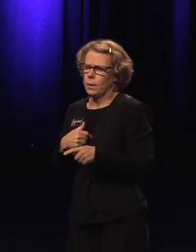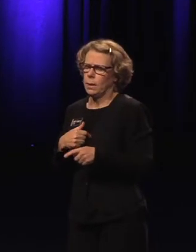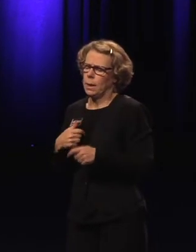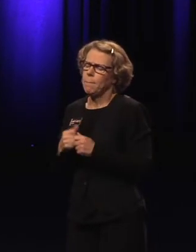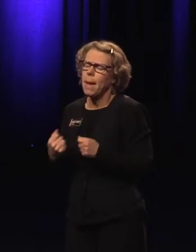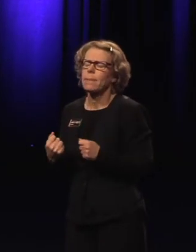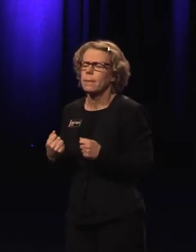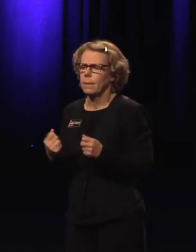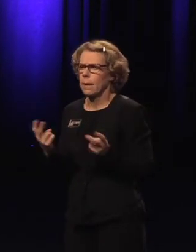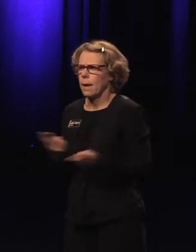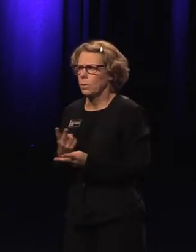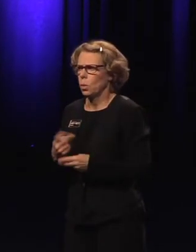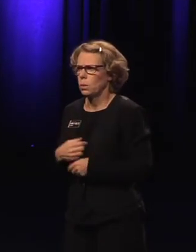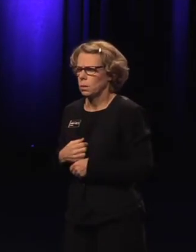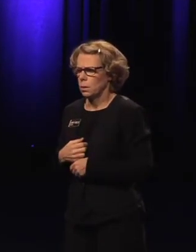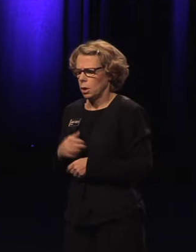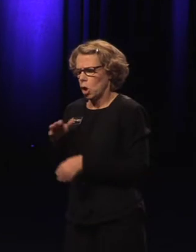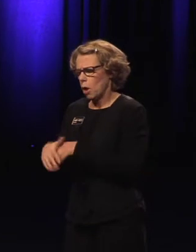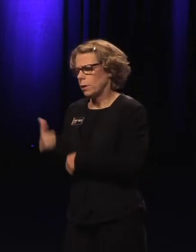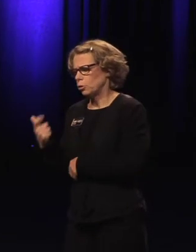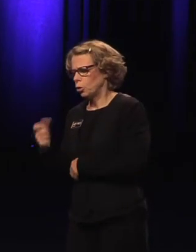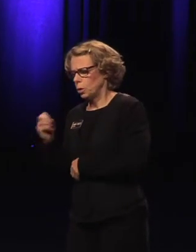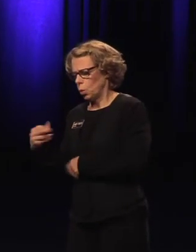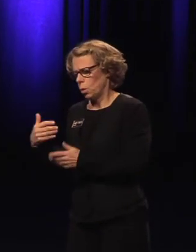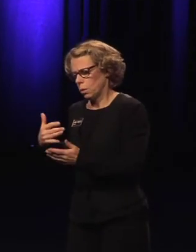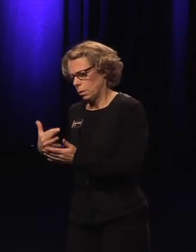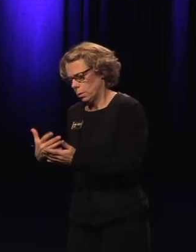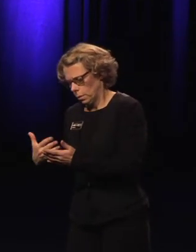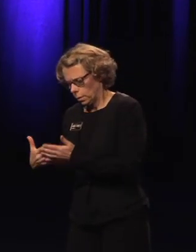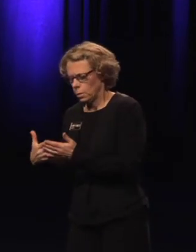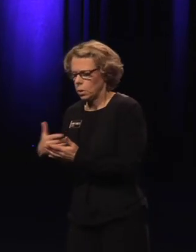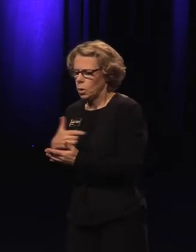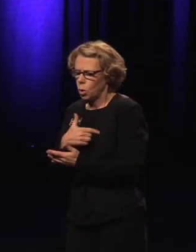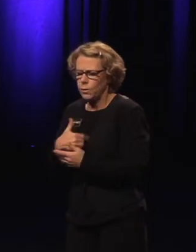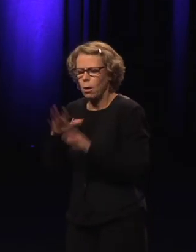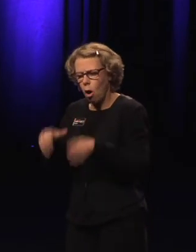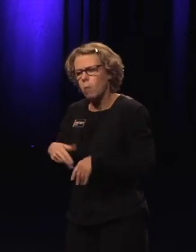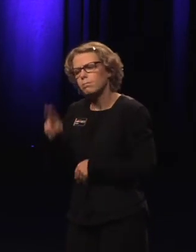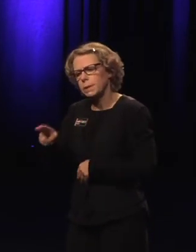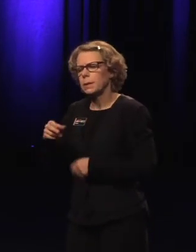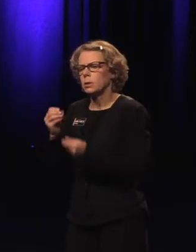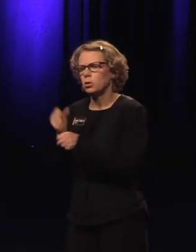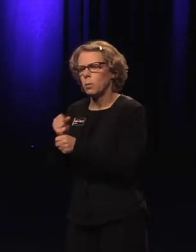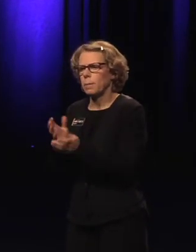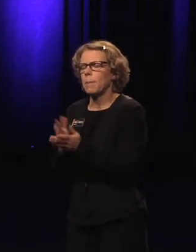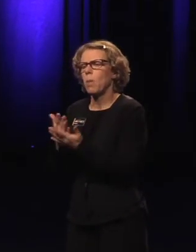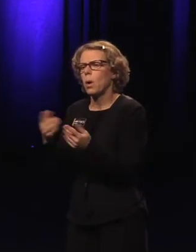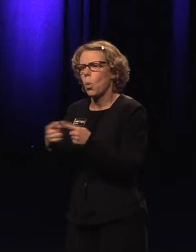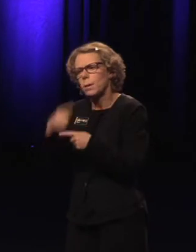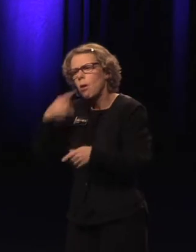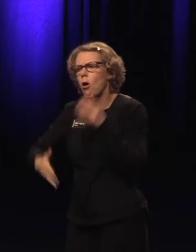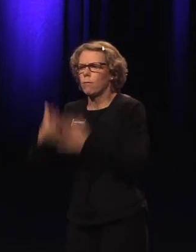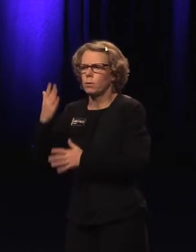However, over 70 years and the passage of many resolutions relating to human rights, it is